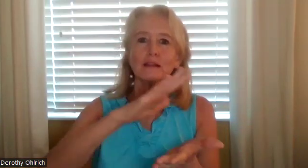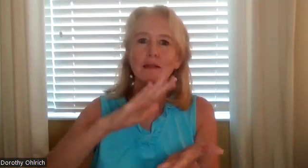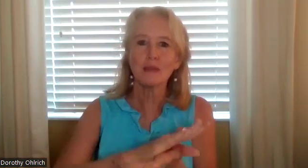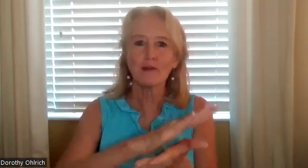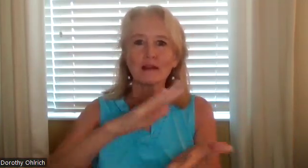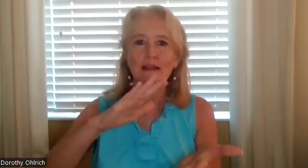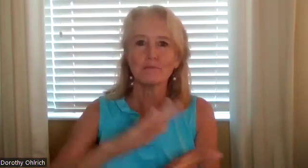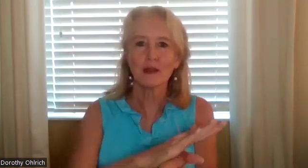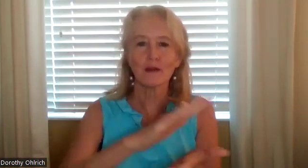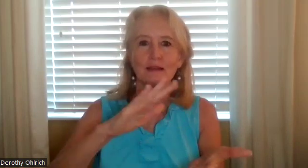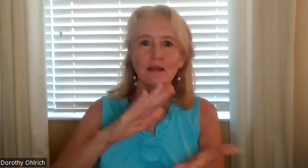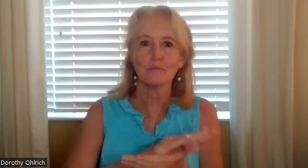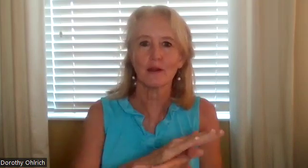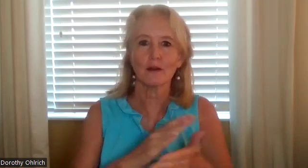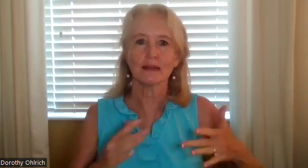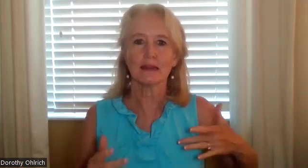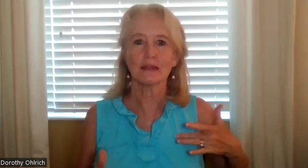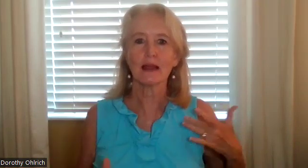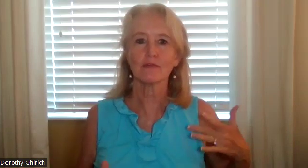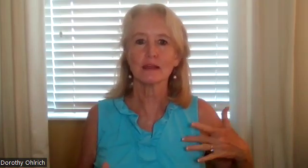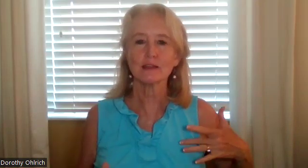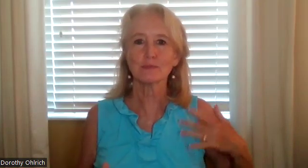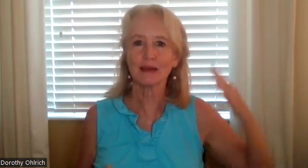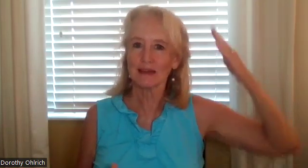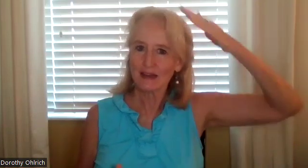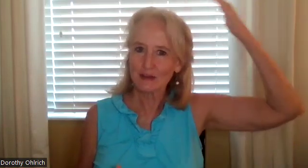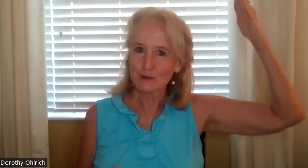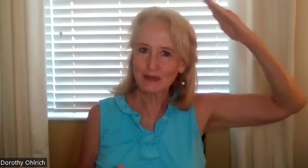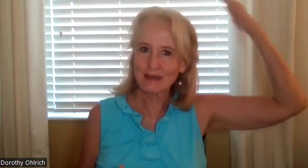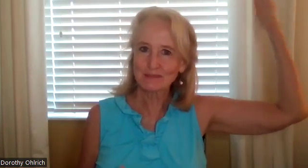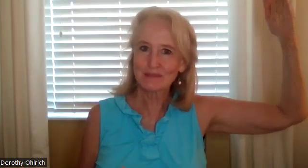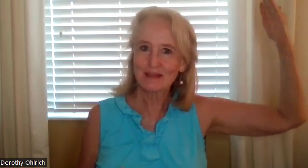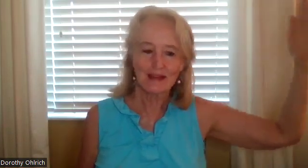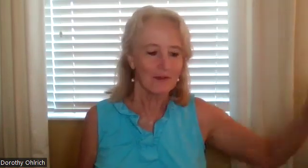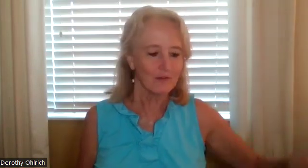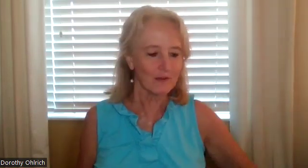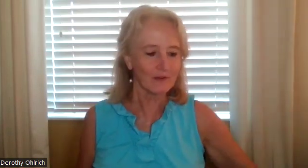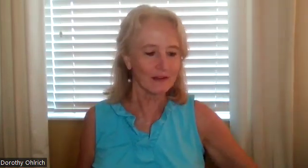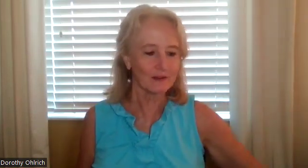Merrily, merrily, merrily, merrily, life is but a dream. Very